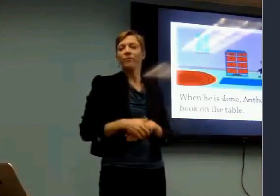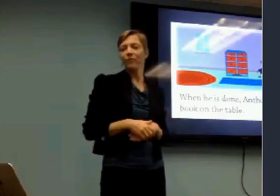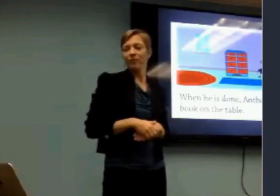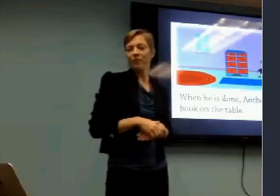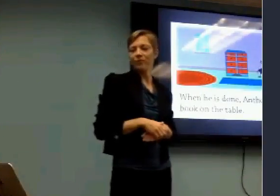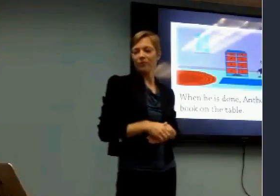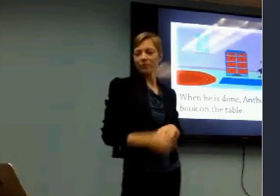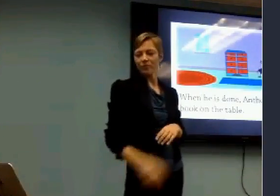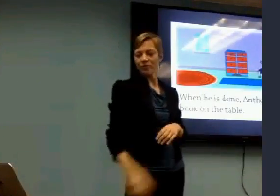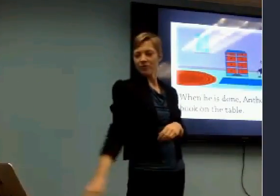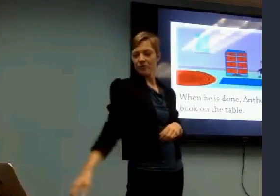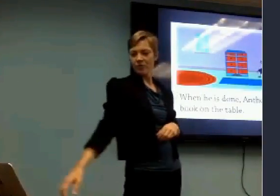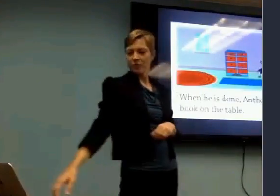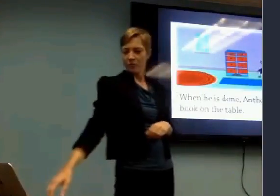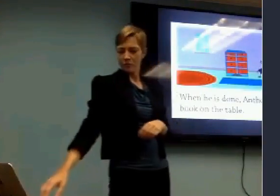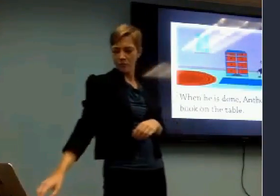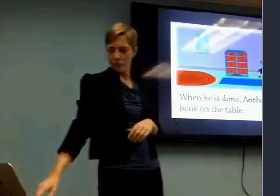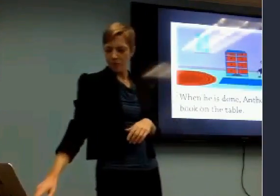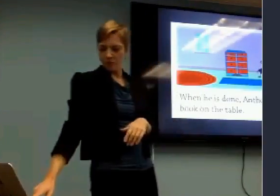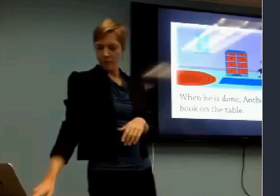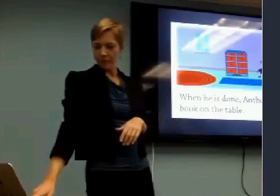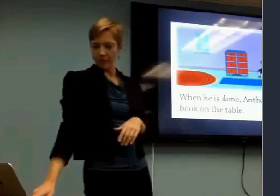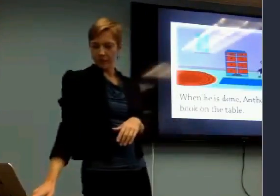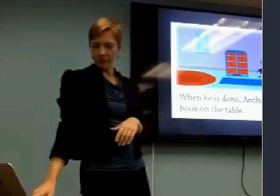And he leaves.